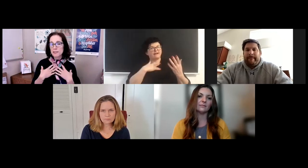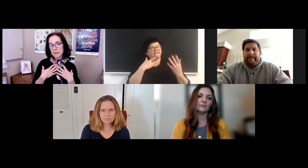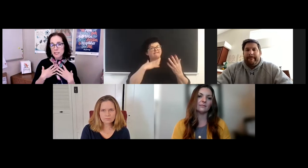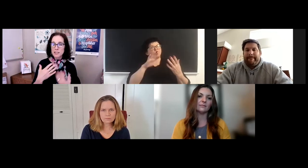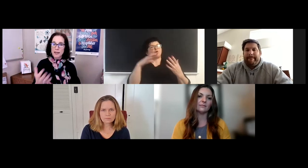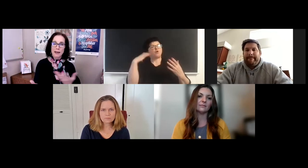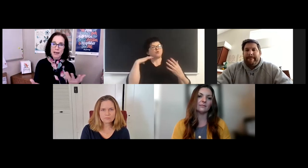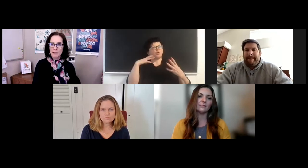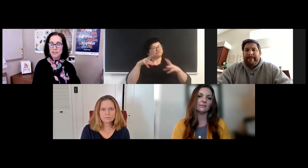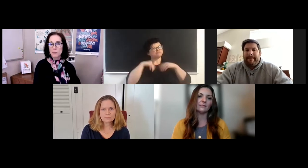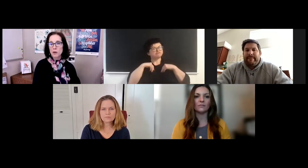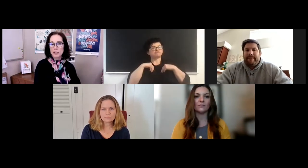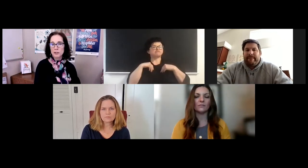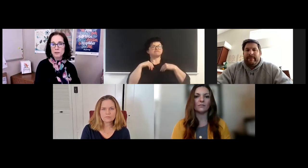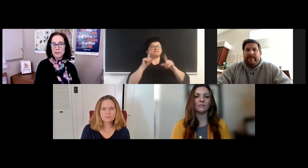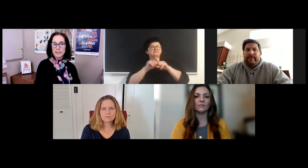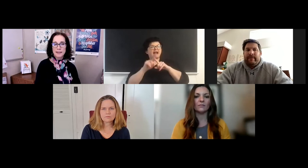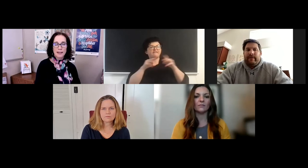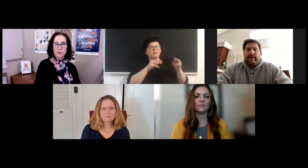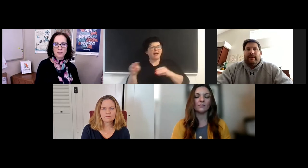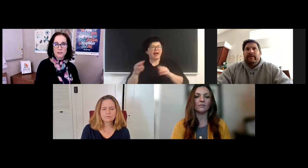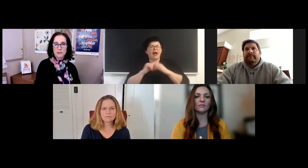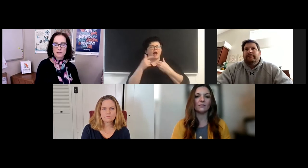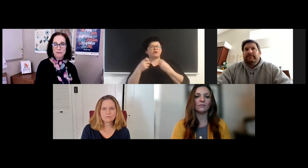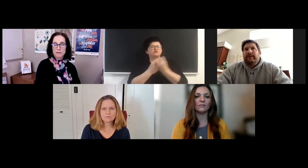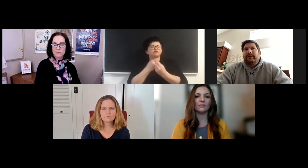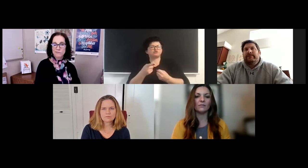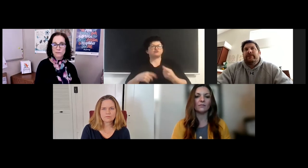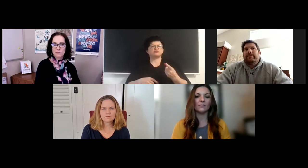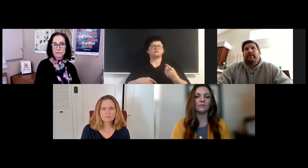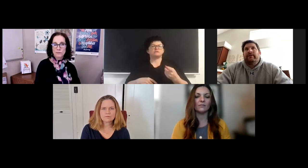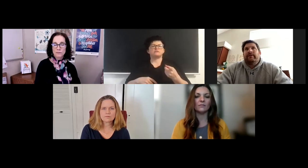was accepting to that? How did they support you in that choice?